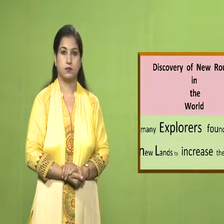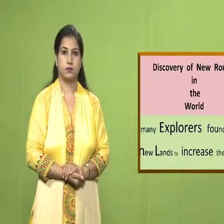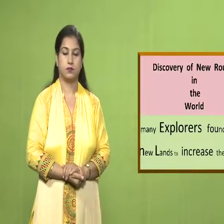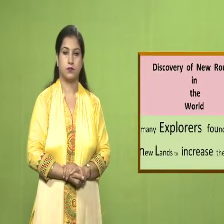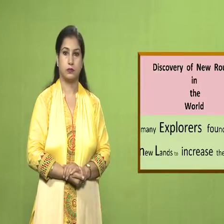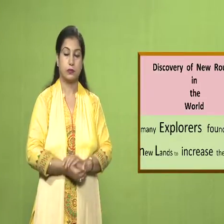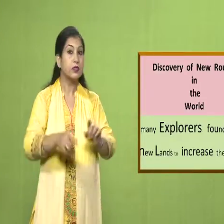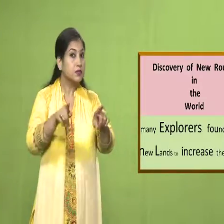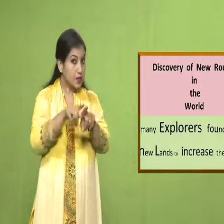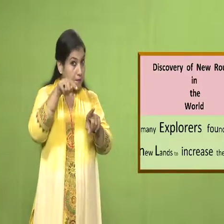During Renaissance time,